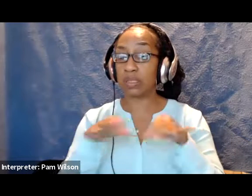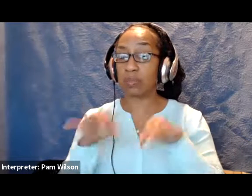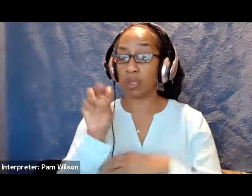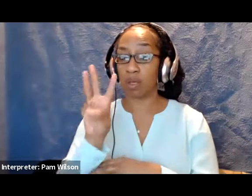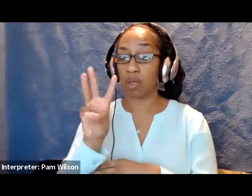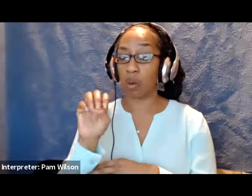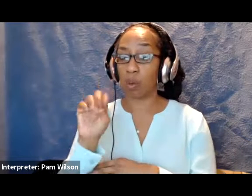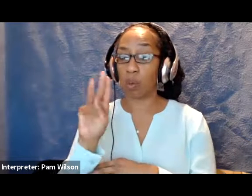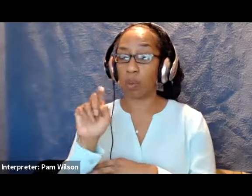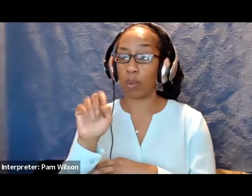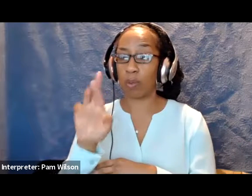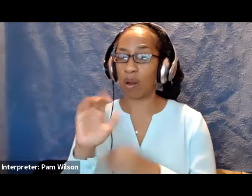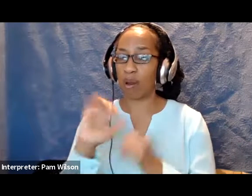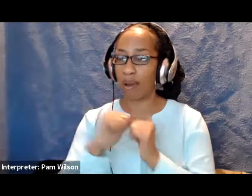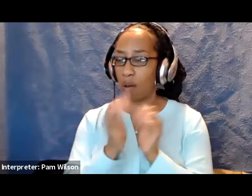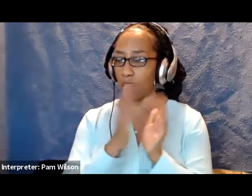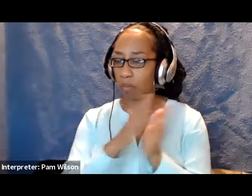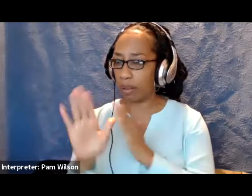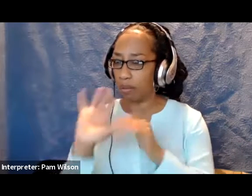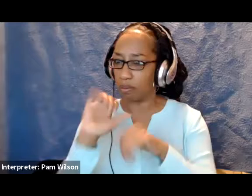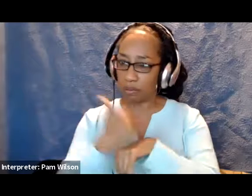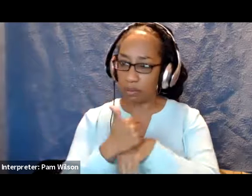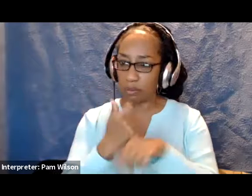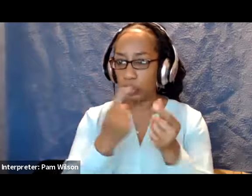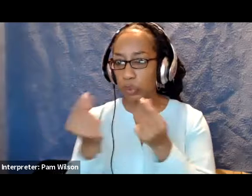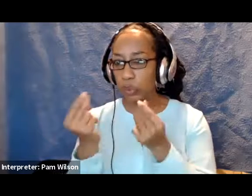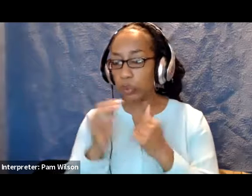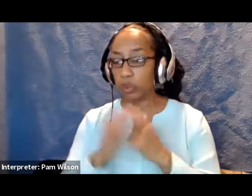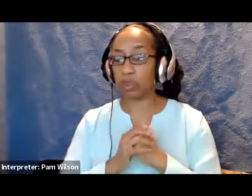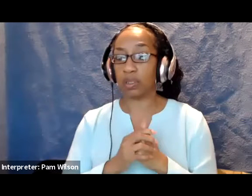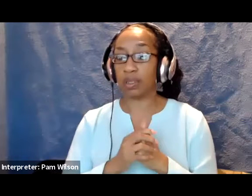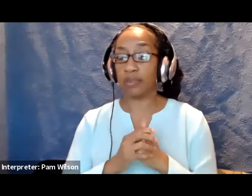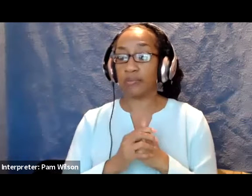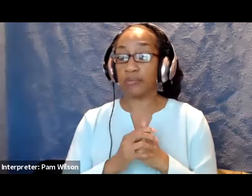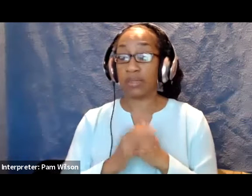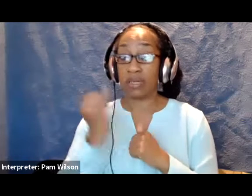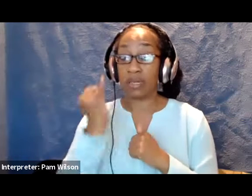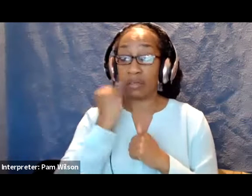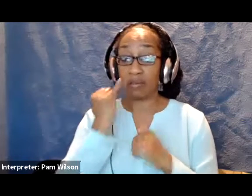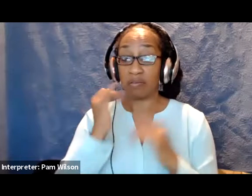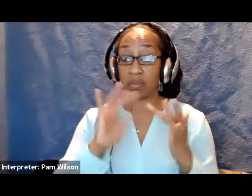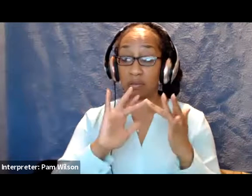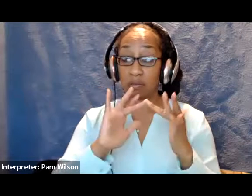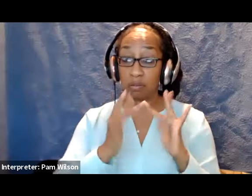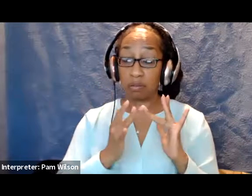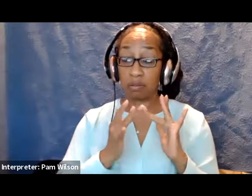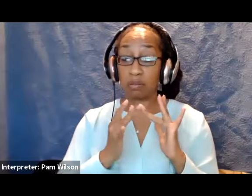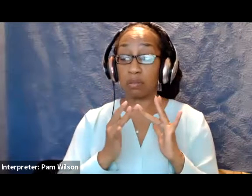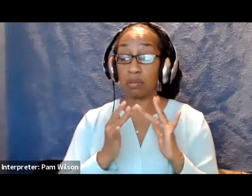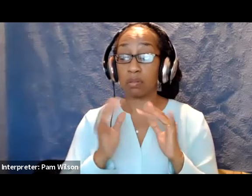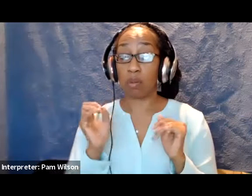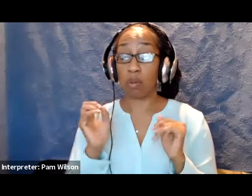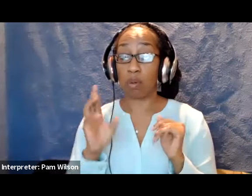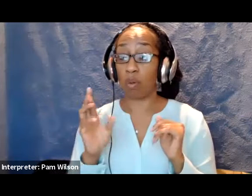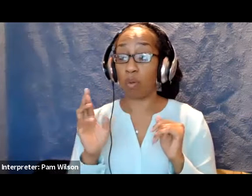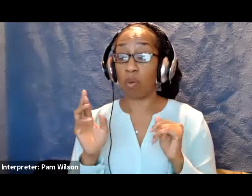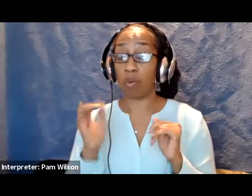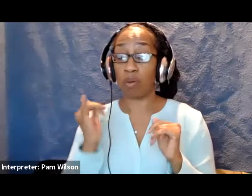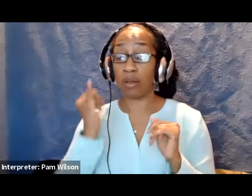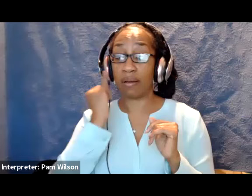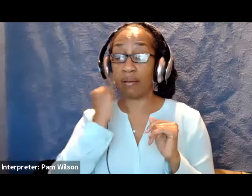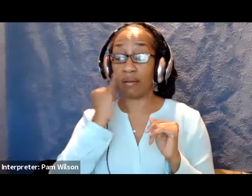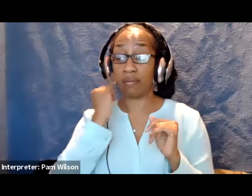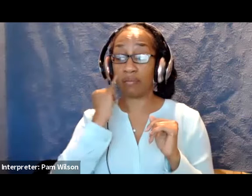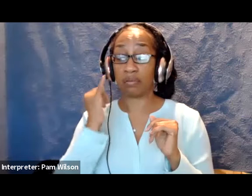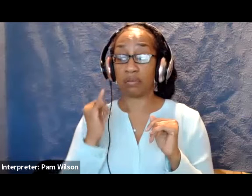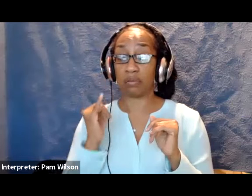planning 101, what to do whether or not you're doing it virtually or whether you're doing